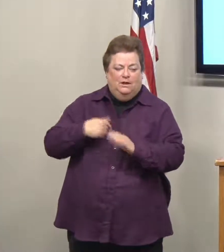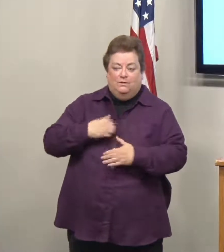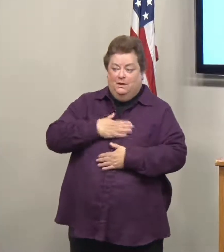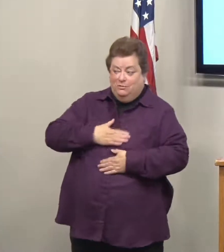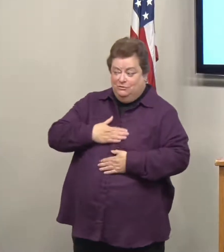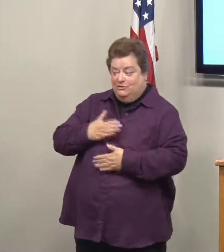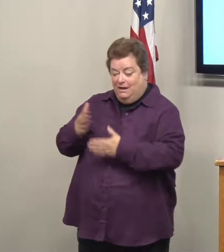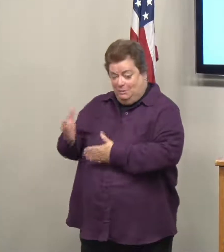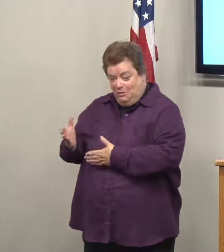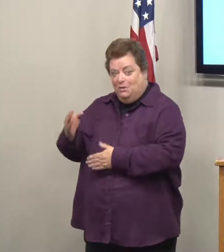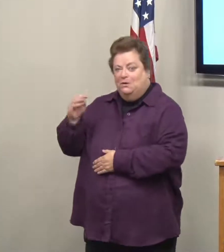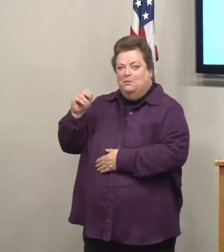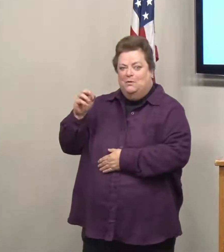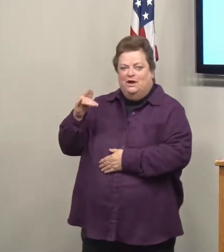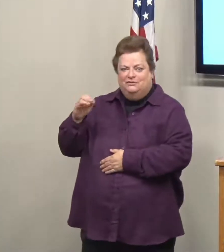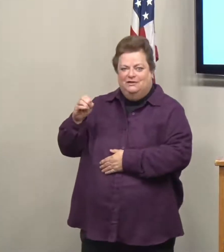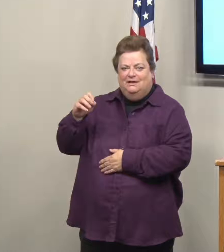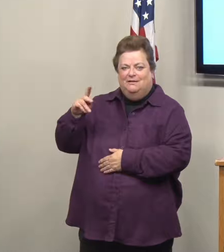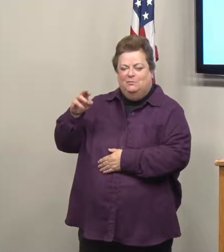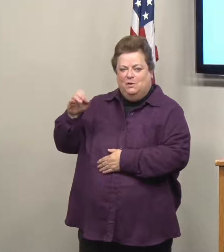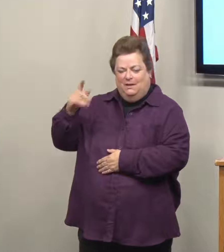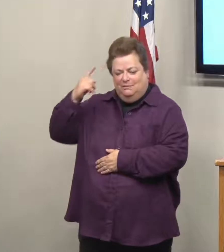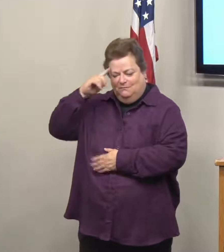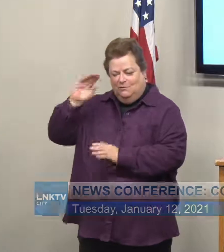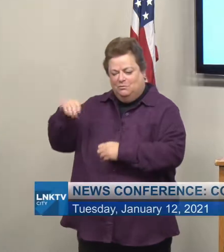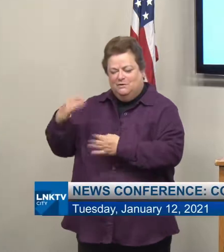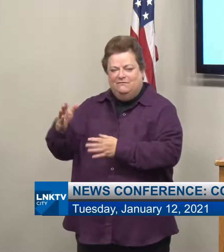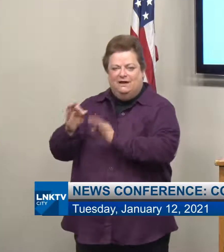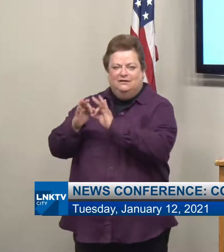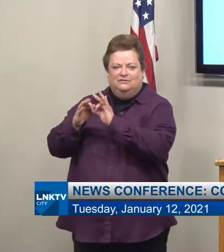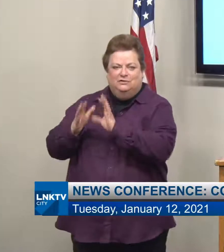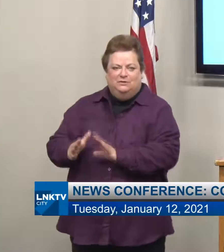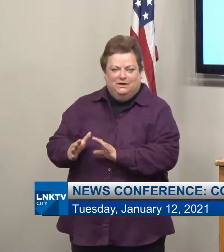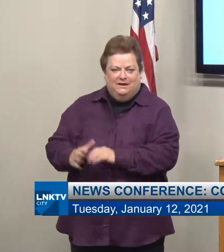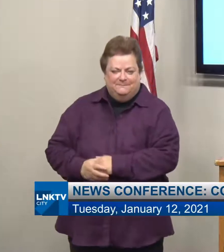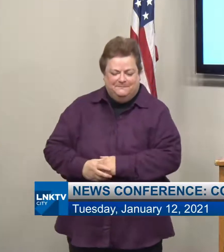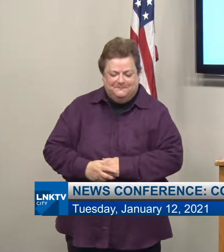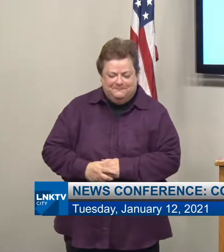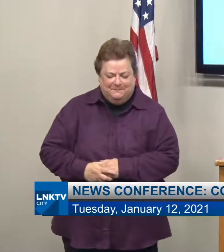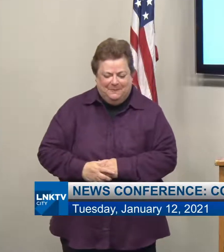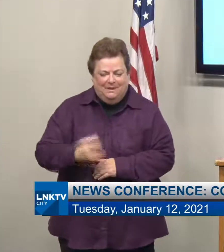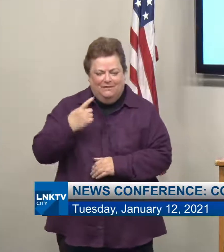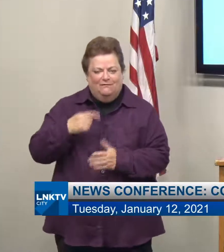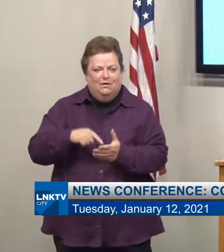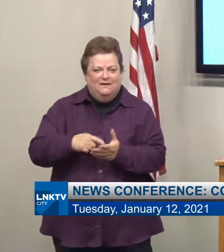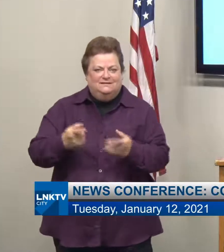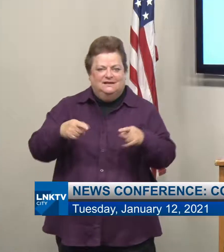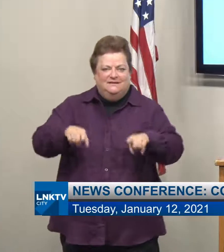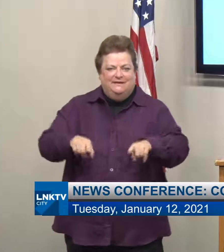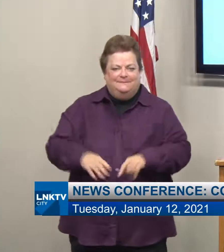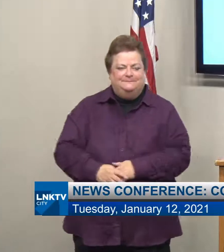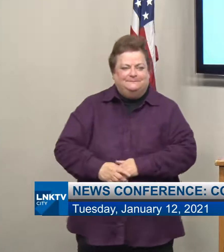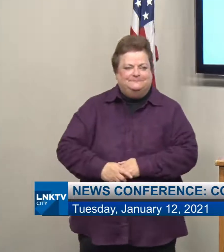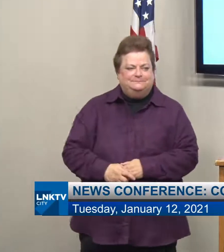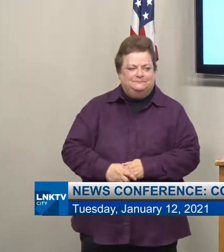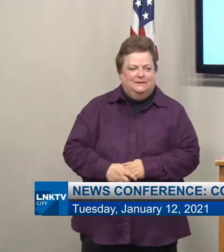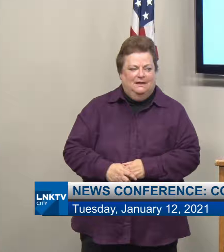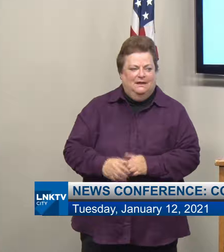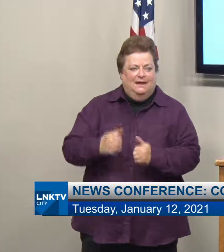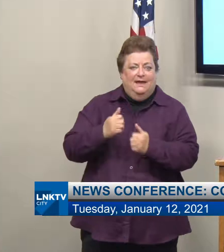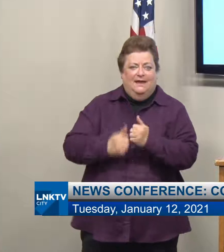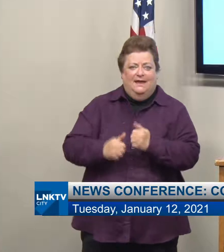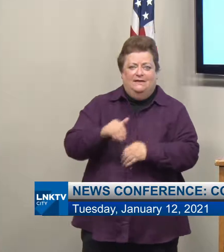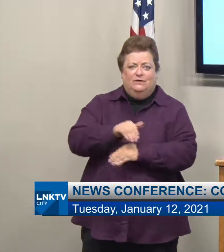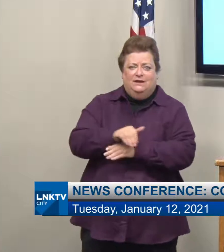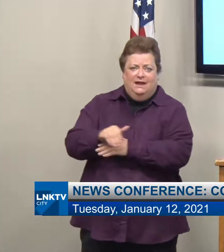appreciate you, Margie Prop, for providing interpretation for this event. Each night,